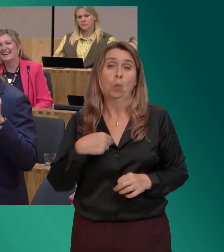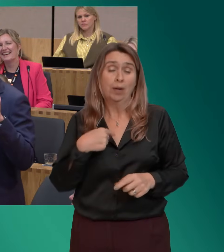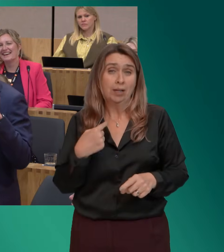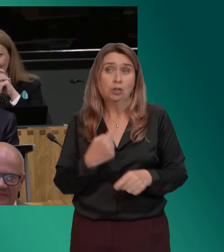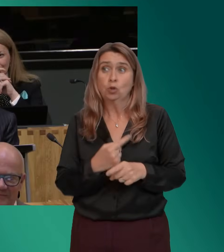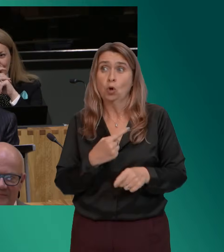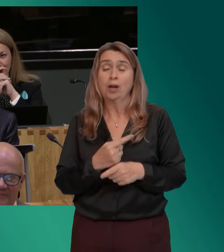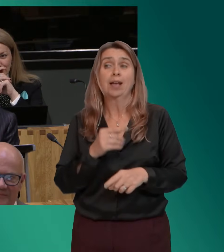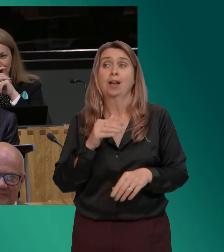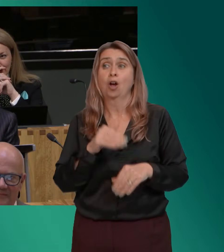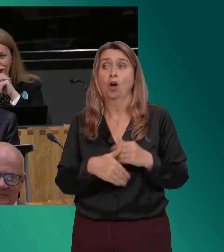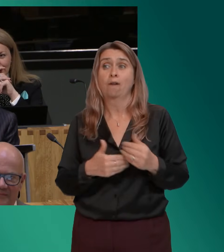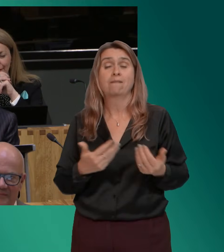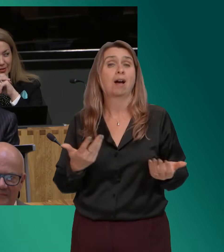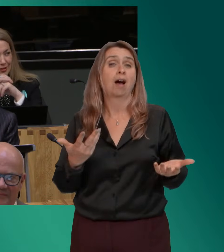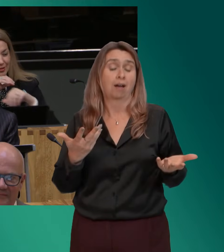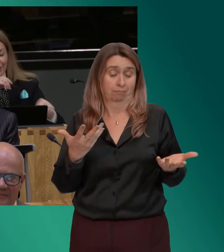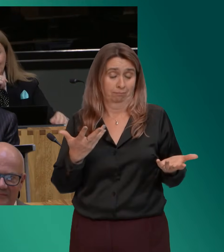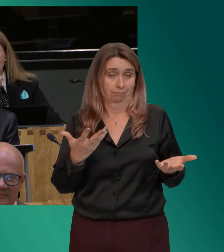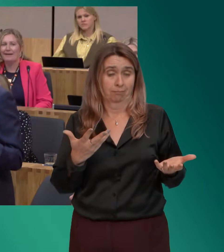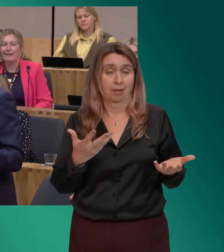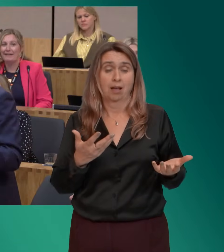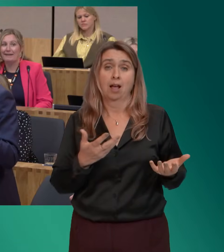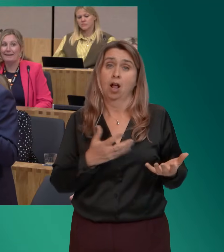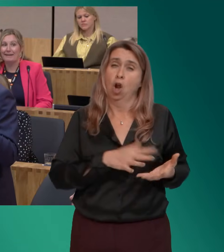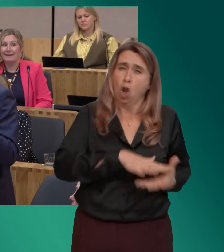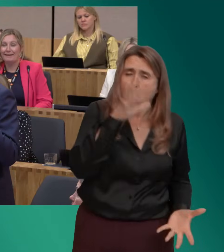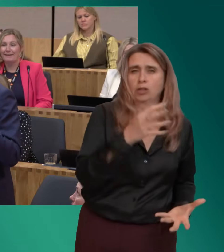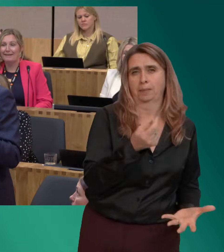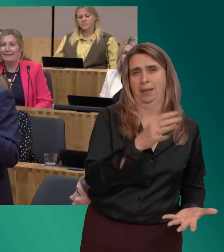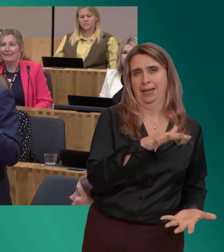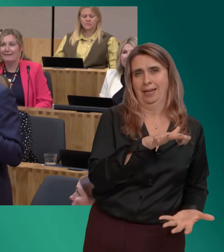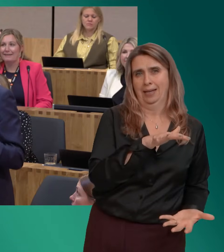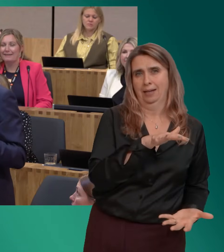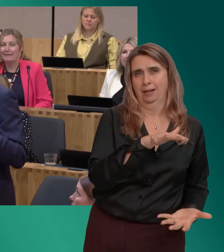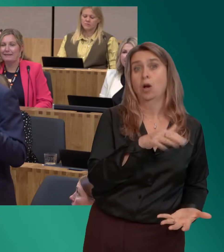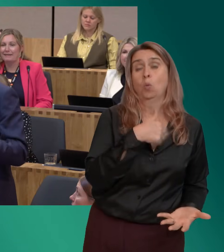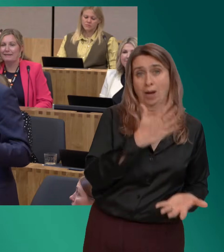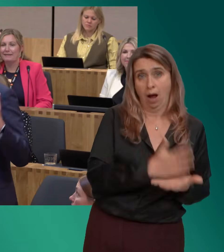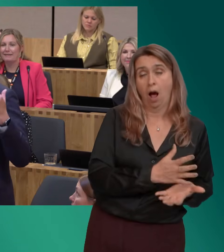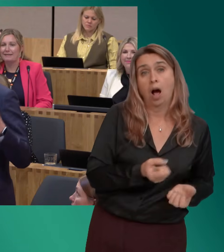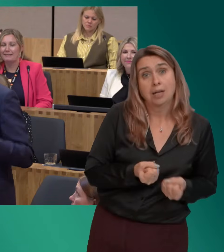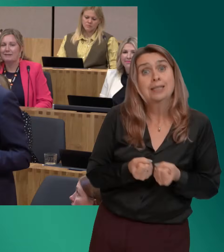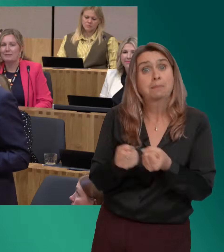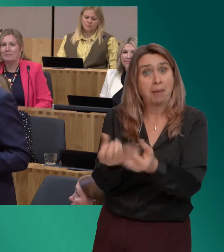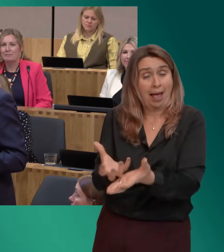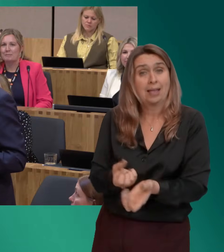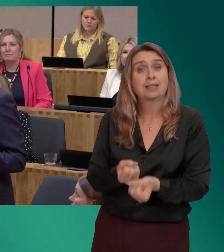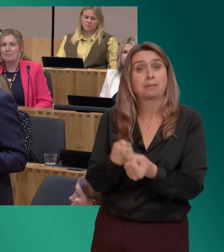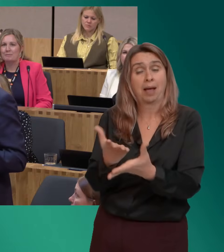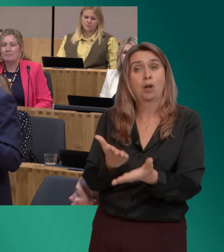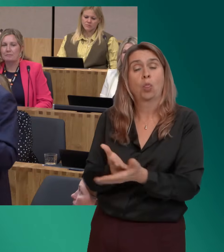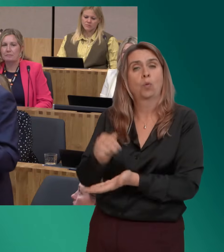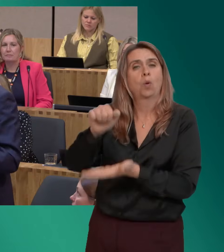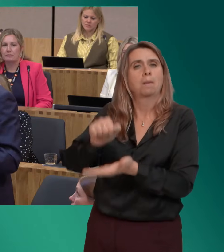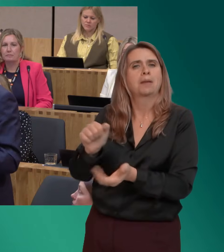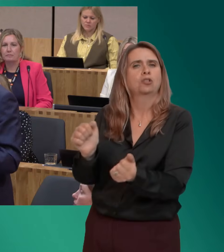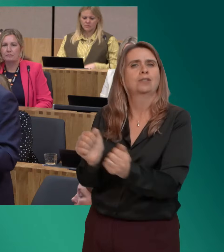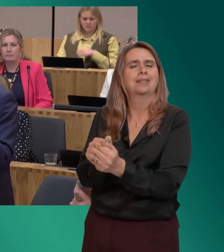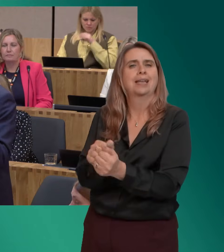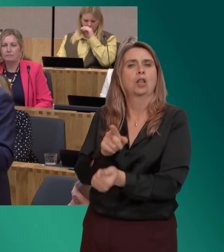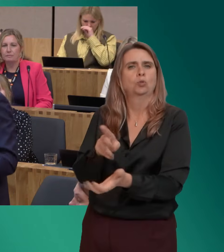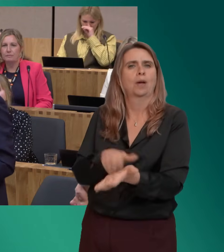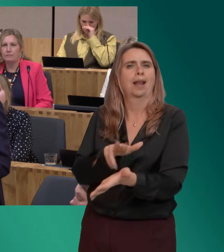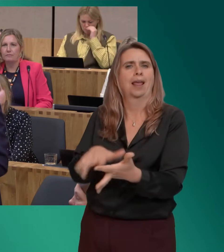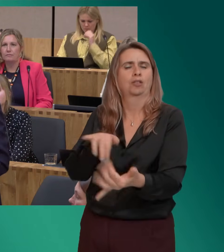about significant sums of money that we are investing already through a budget deal last year into the